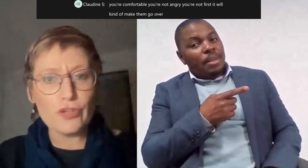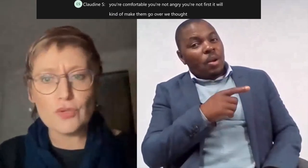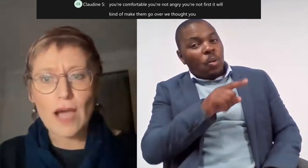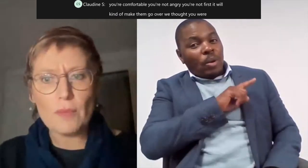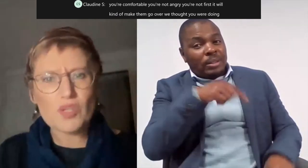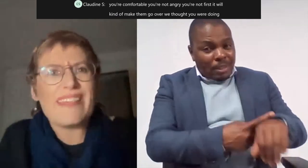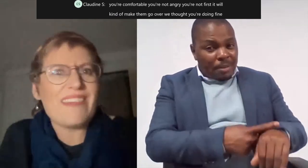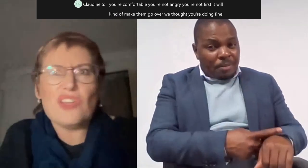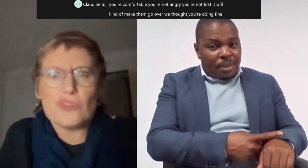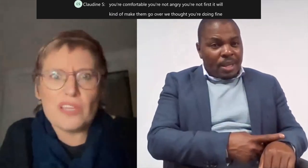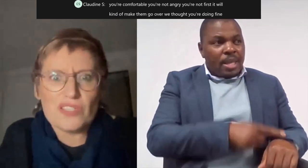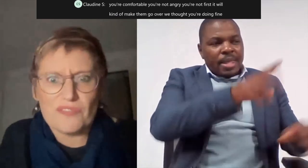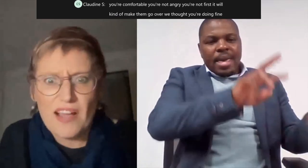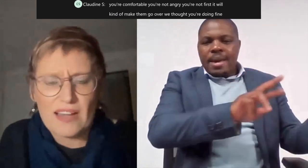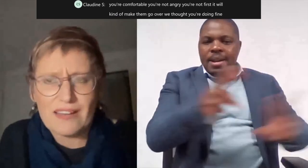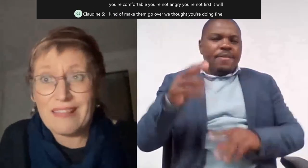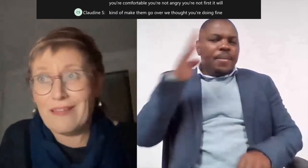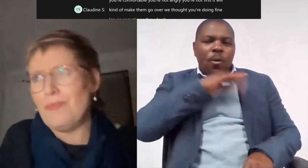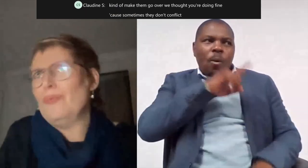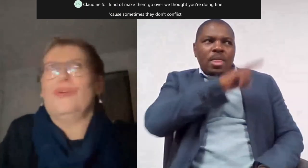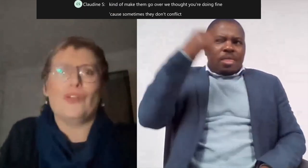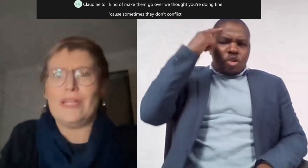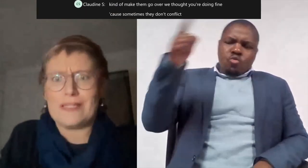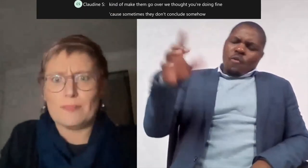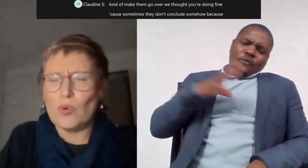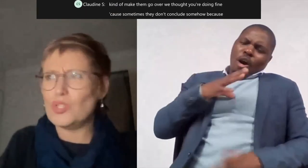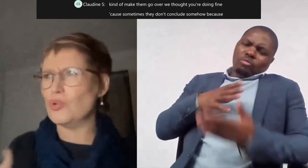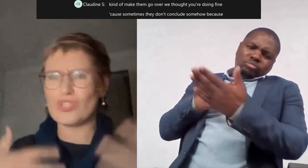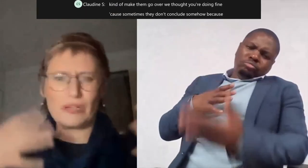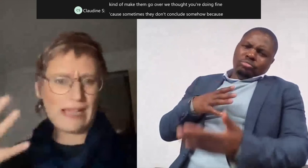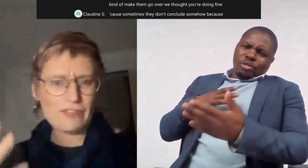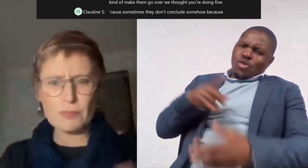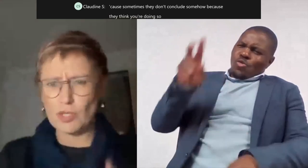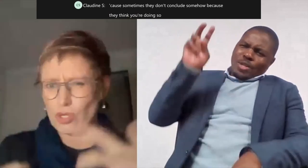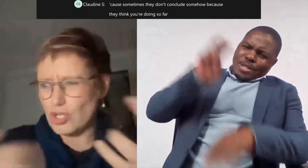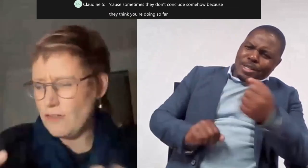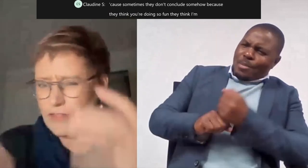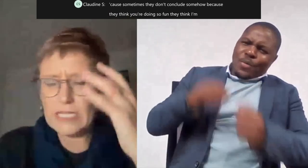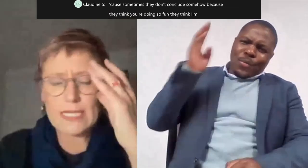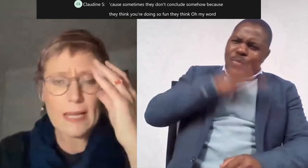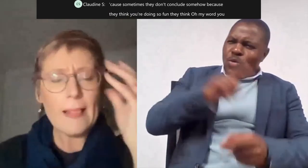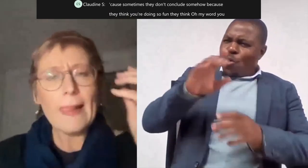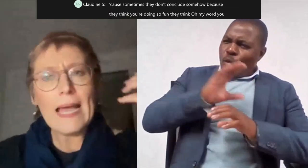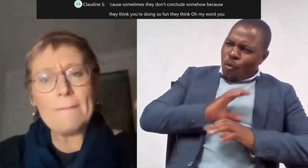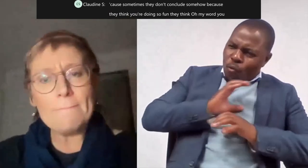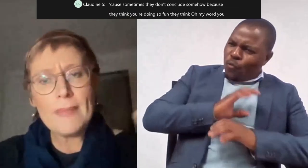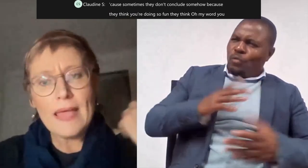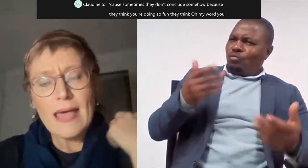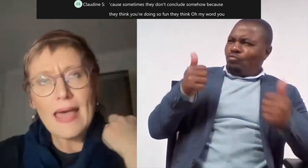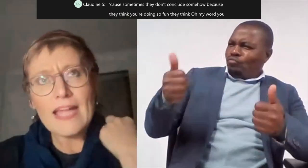they don't refer to High Hopes because they think you're doing so fine. They think, oh my word, you don't need support. You look so comfortable. You look so confident.